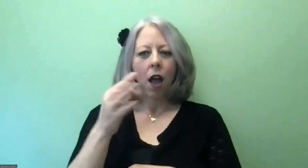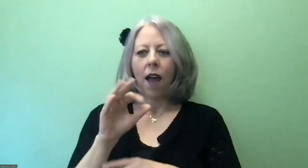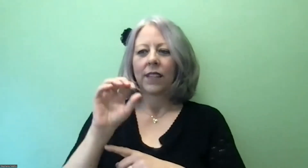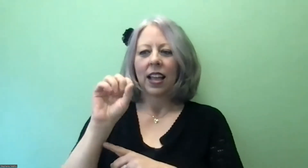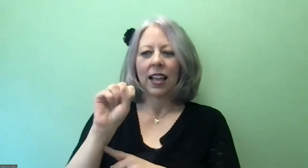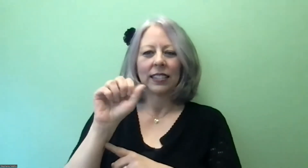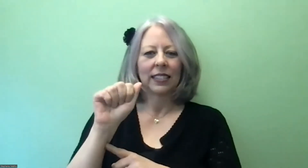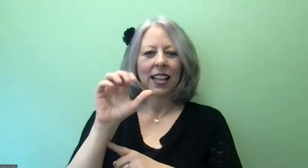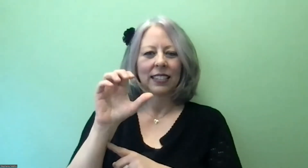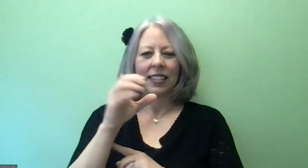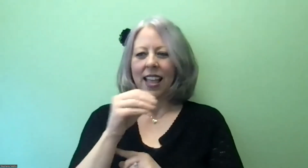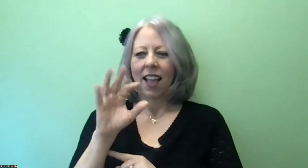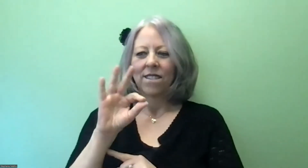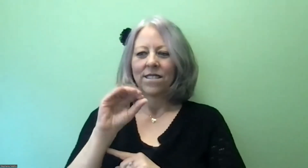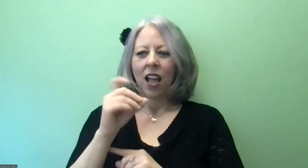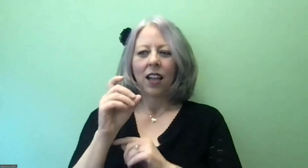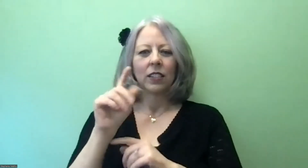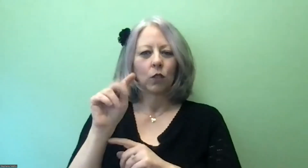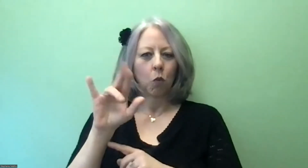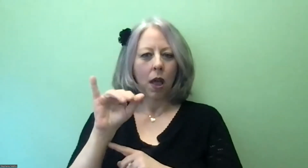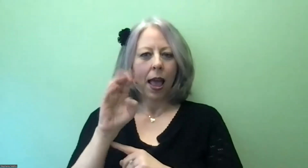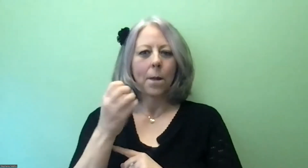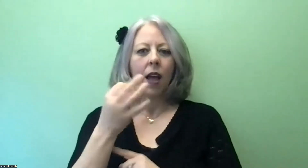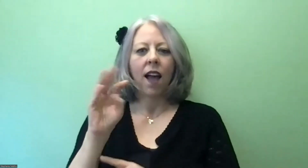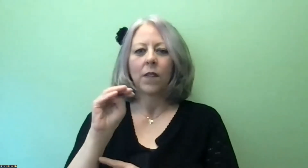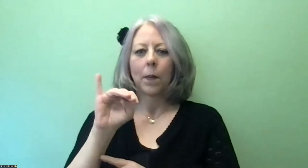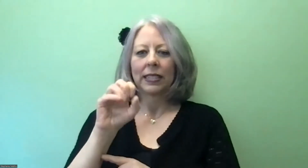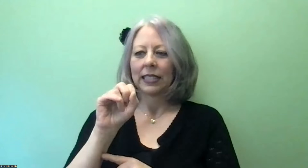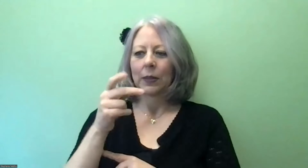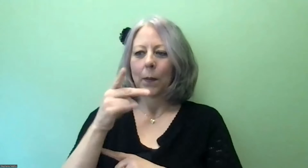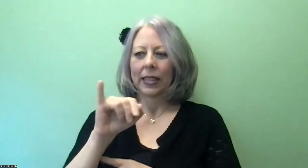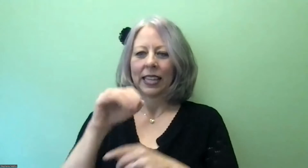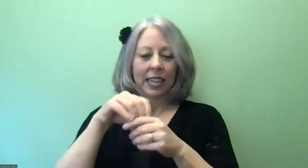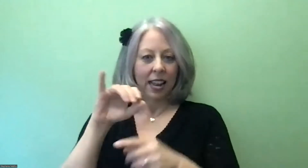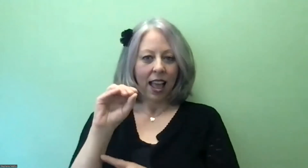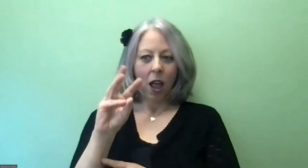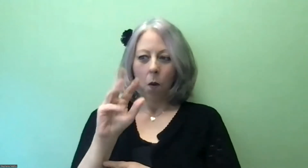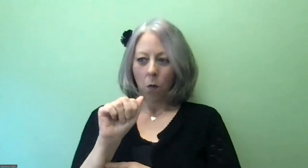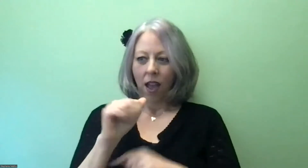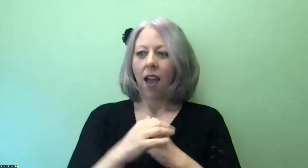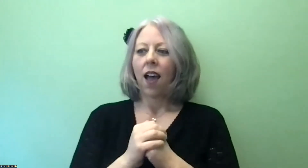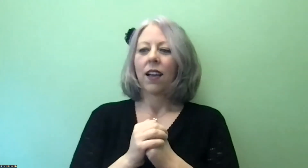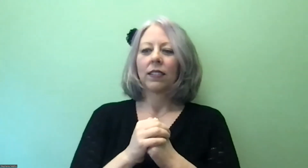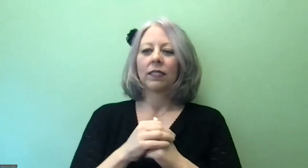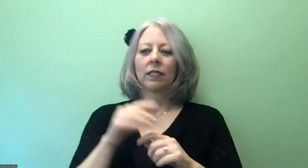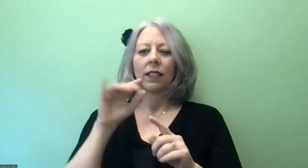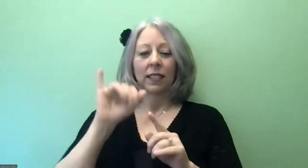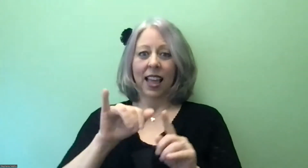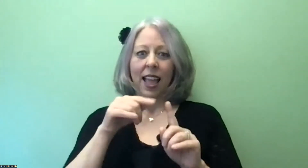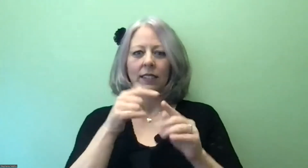She is a member of the Sac and Fox tribe of the Mississippi in Iowa,